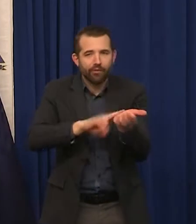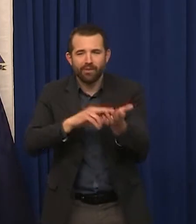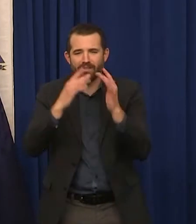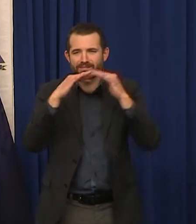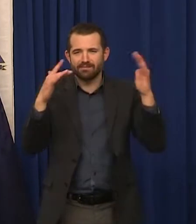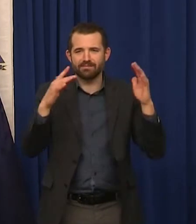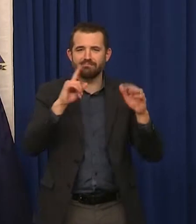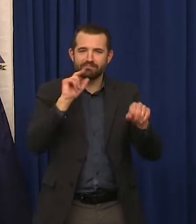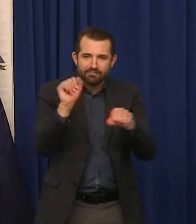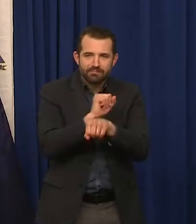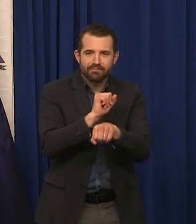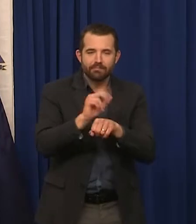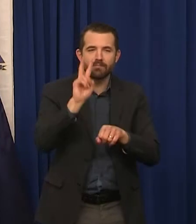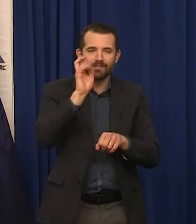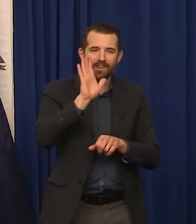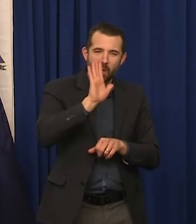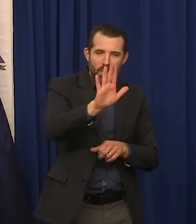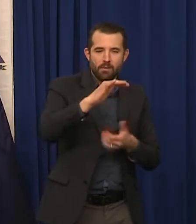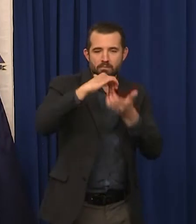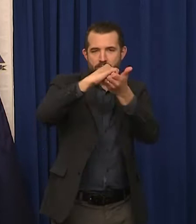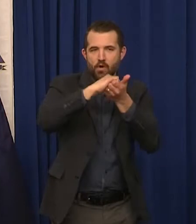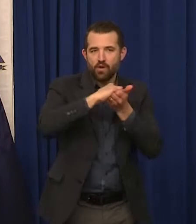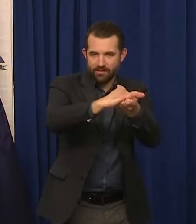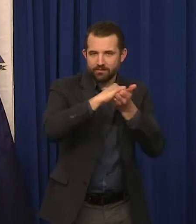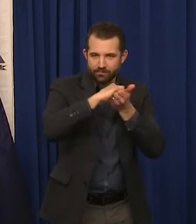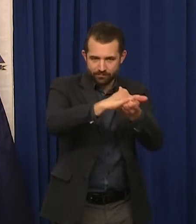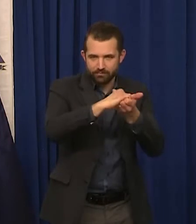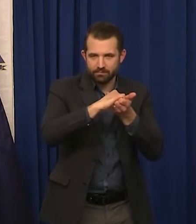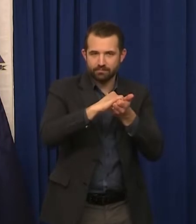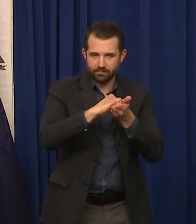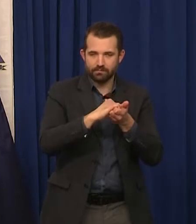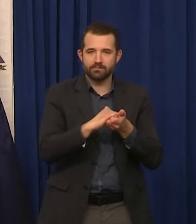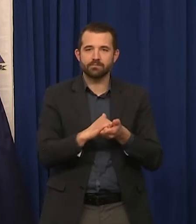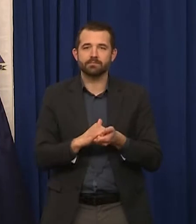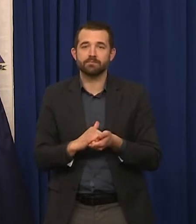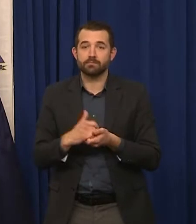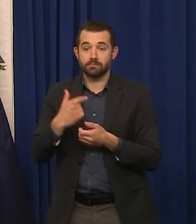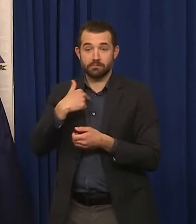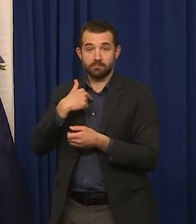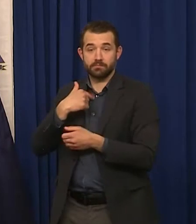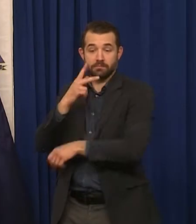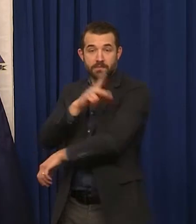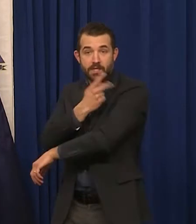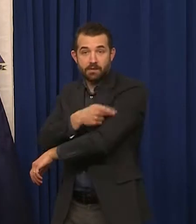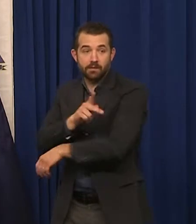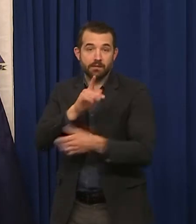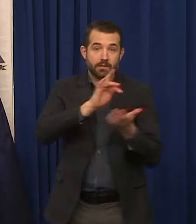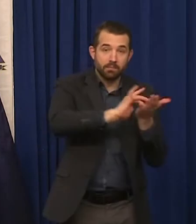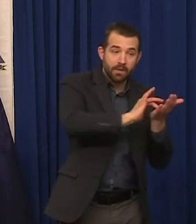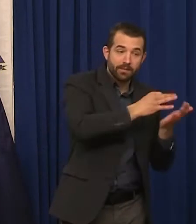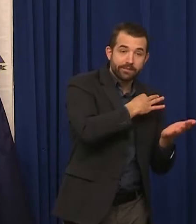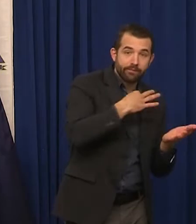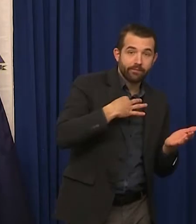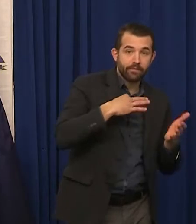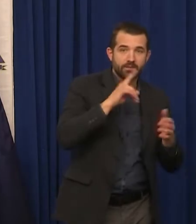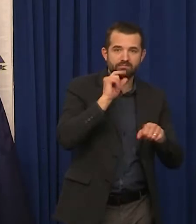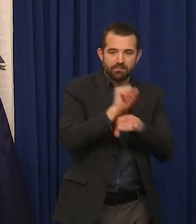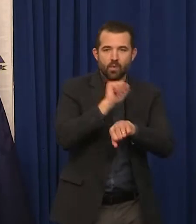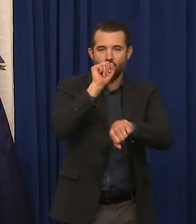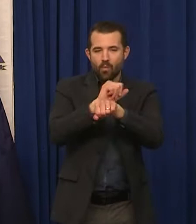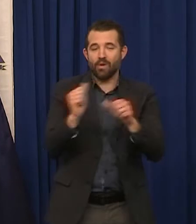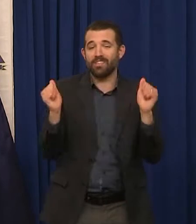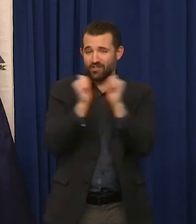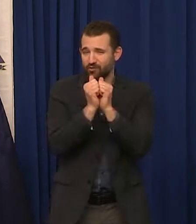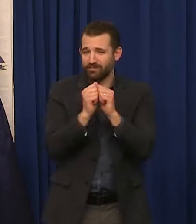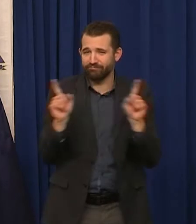partnership. And as a patient, that partnership that you have with your medical provider is more important